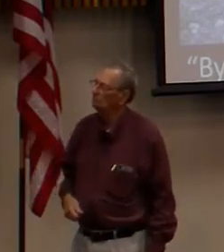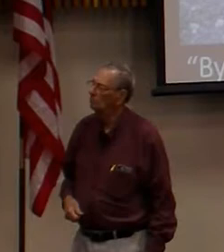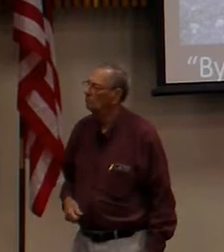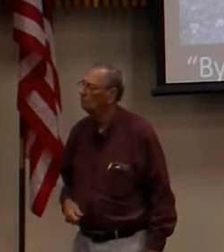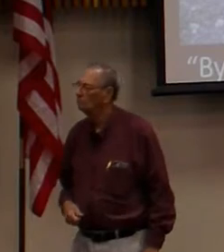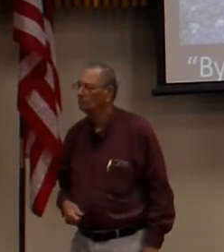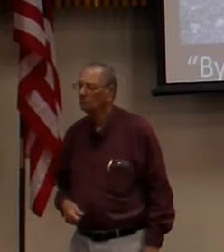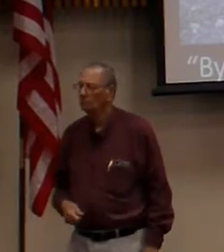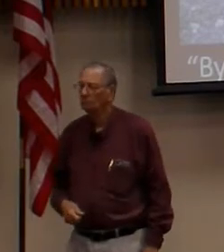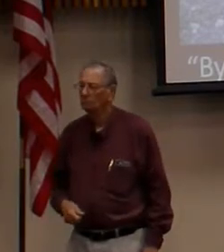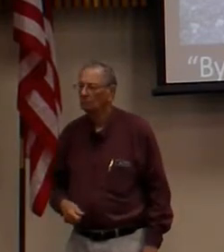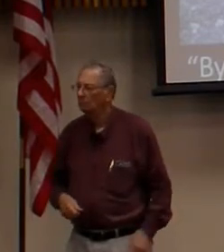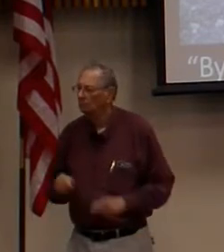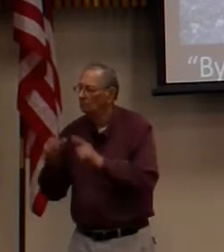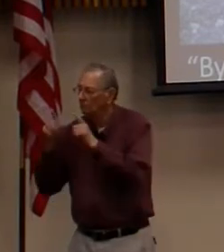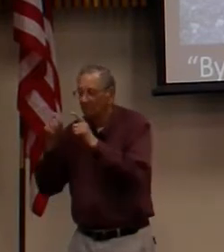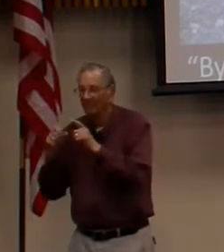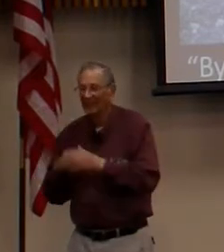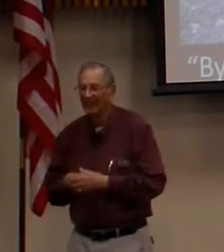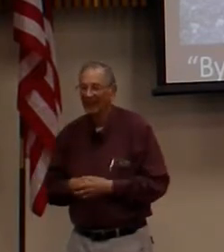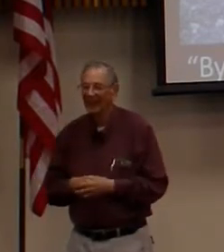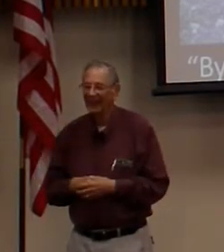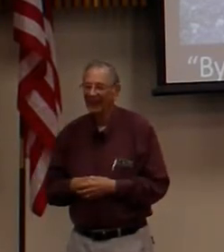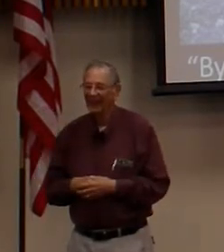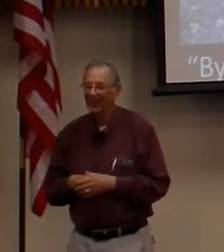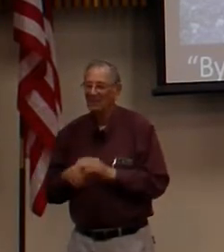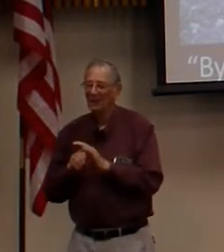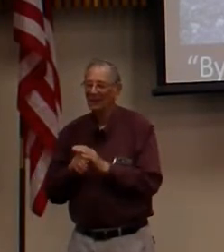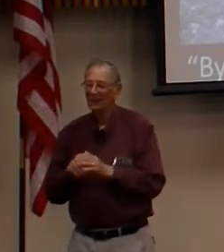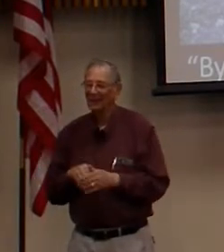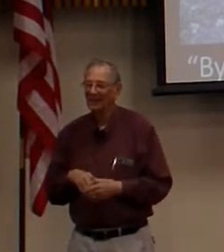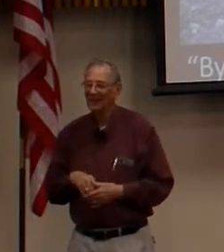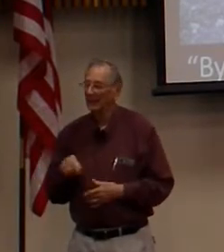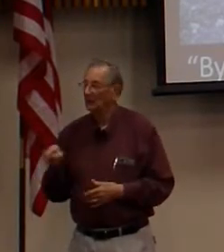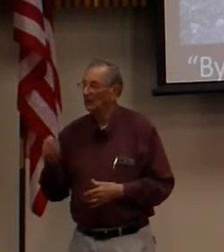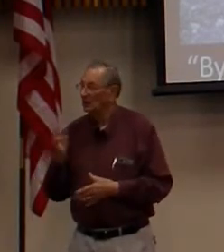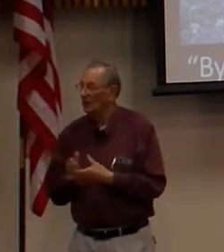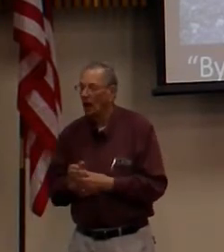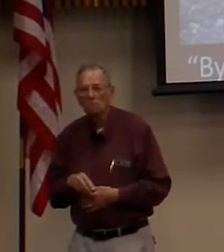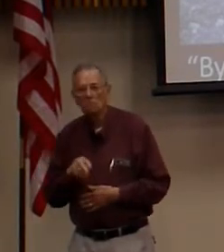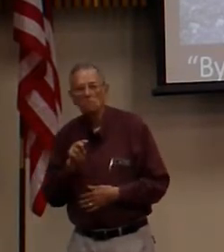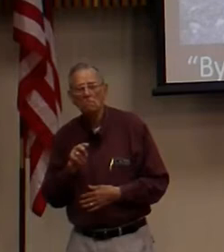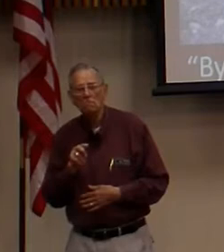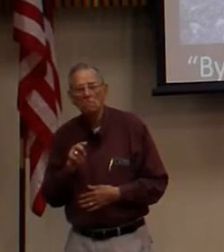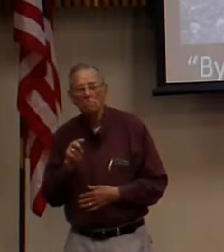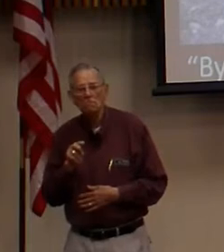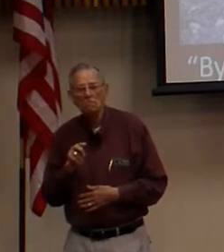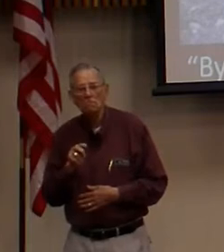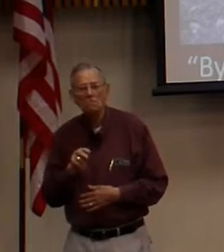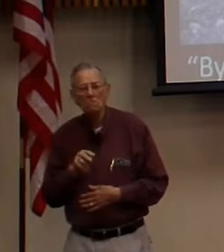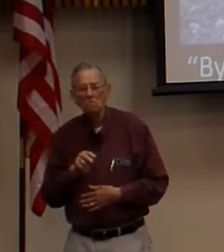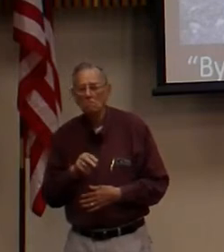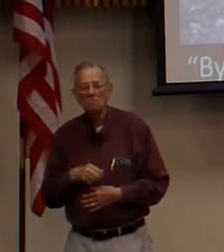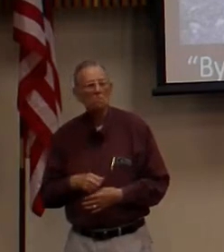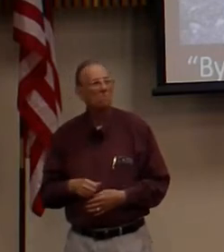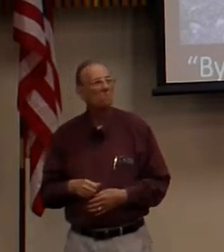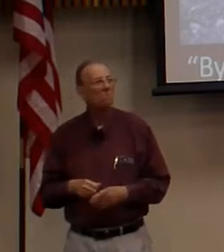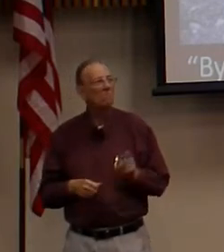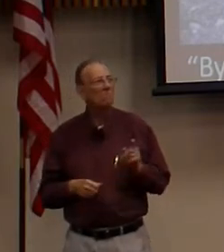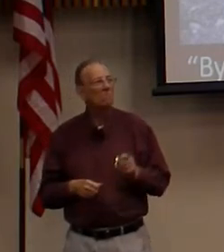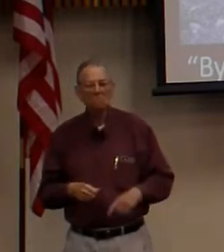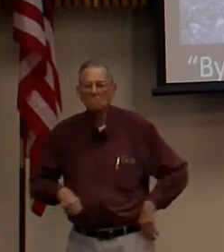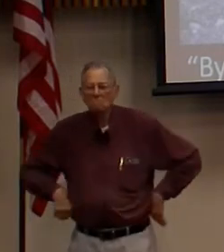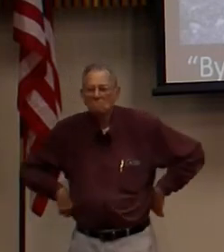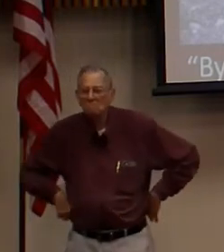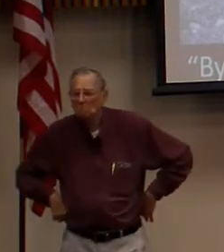and I pull my camera out, my phone, and snap a picture, and she stops, and she looks at me, and she puts this kind of